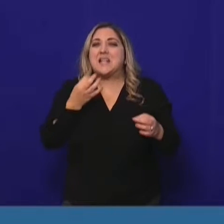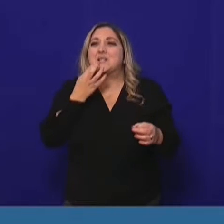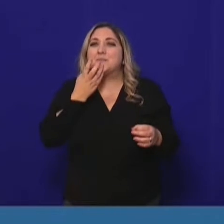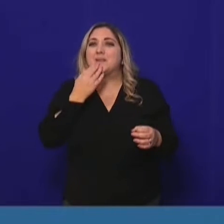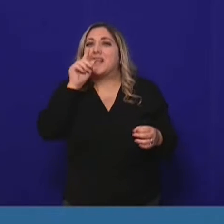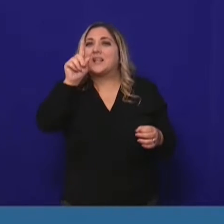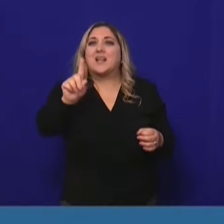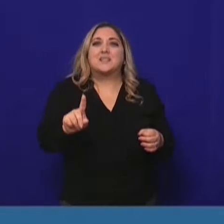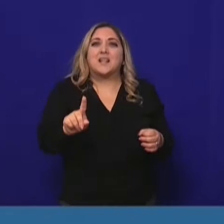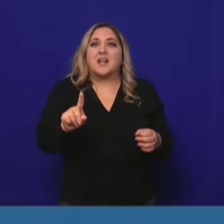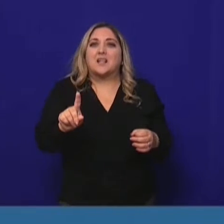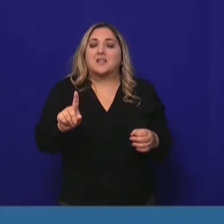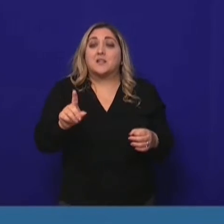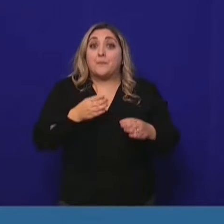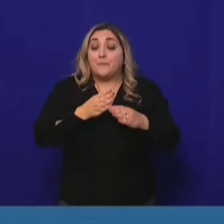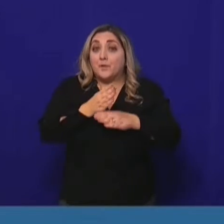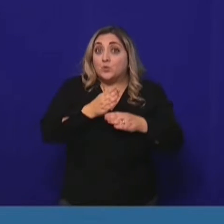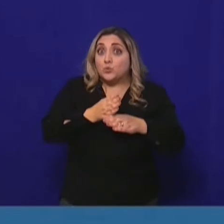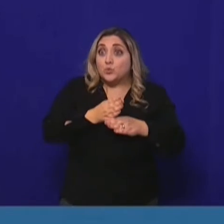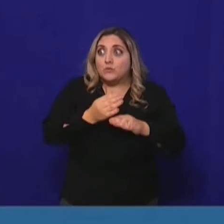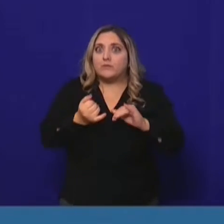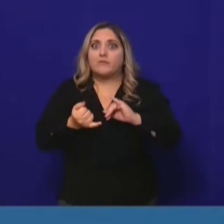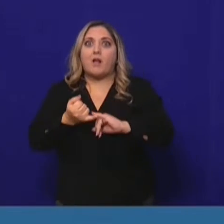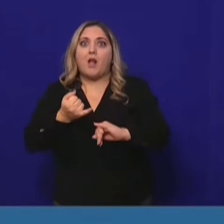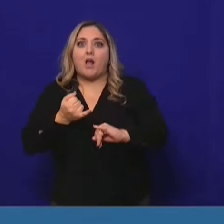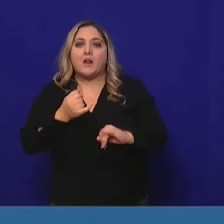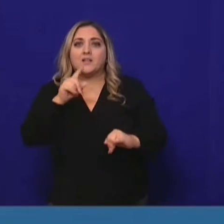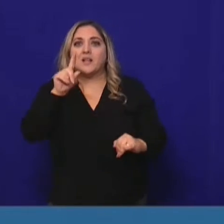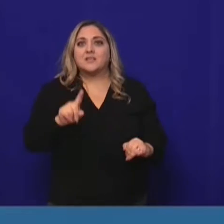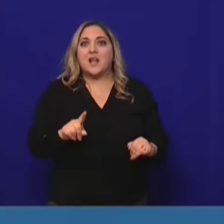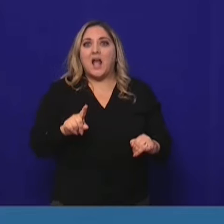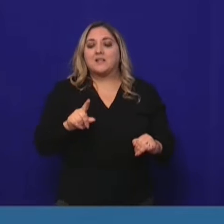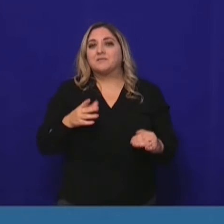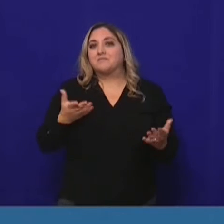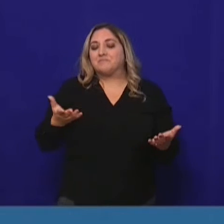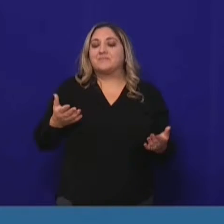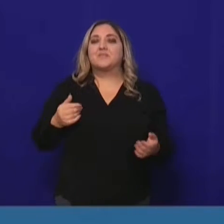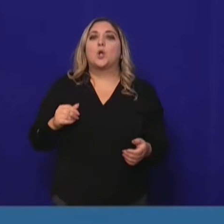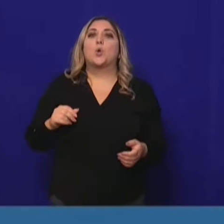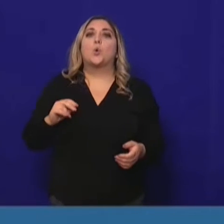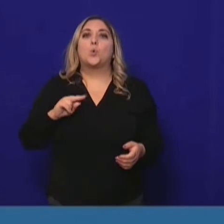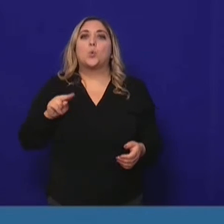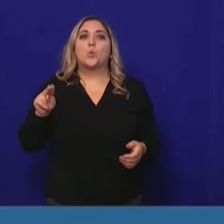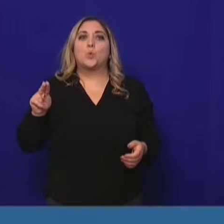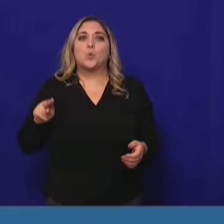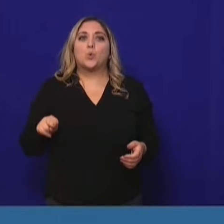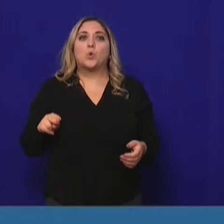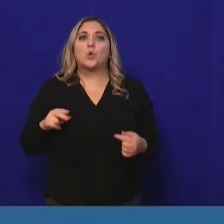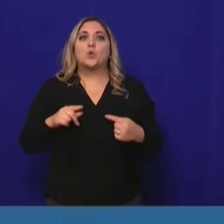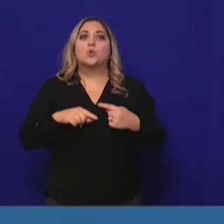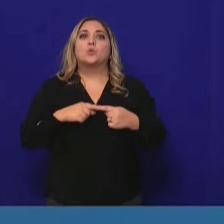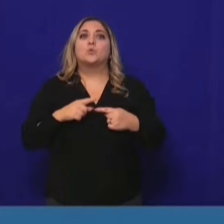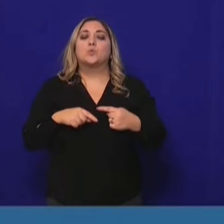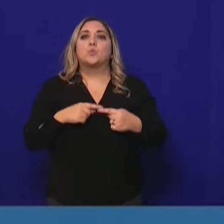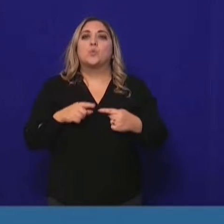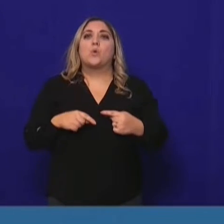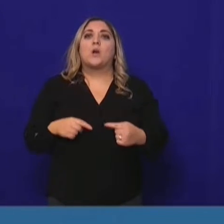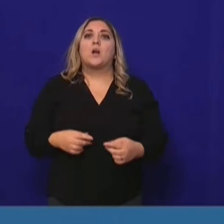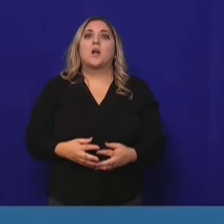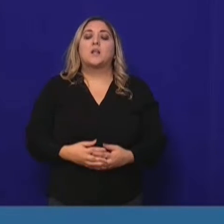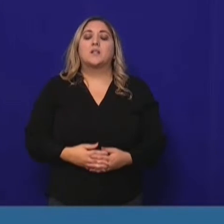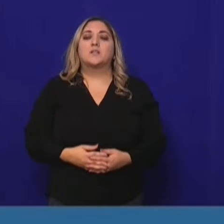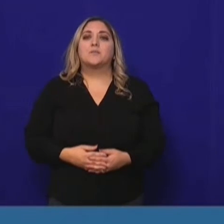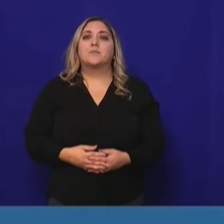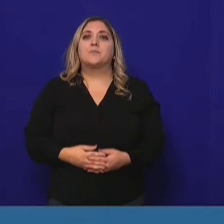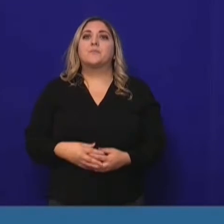data forsi aktar preċiża fis-sens l-ewwel ġimgħa lejn l-aħħar tax-xahar fejn bejn u ieħor u qed tagħmel referenza anke